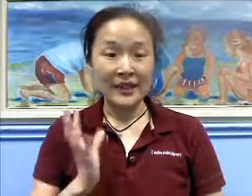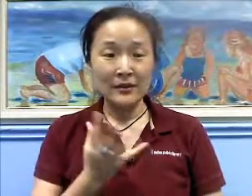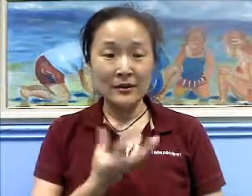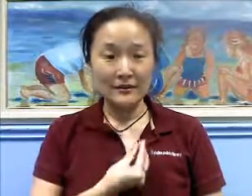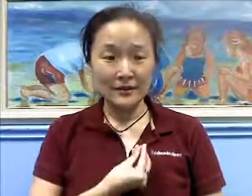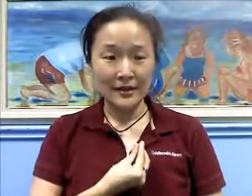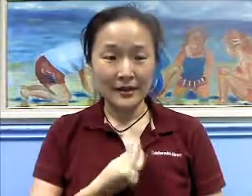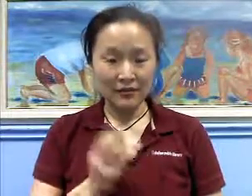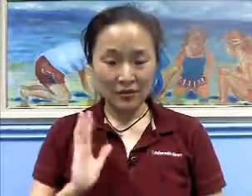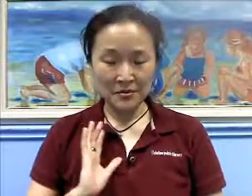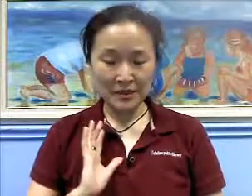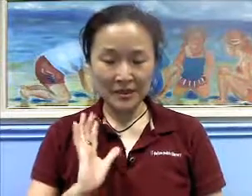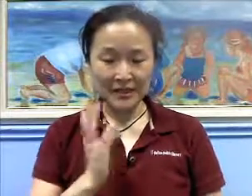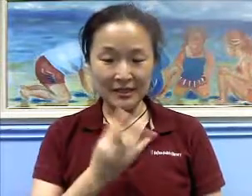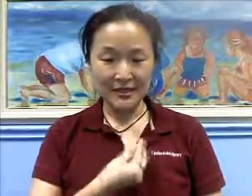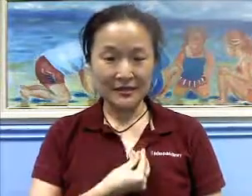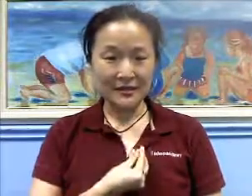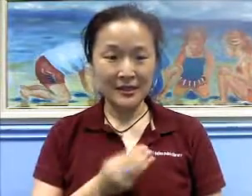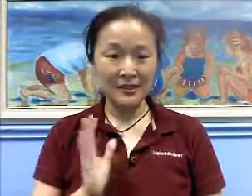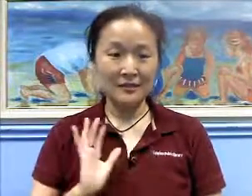flower over the chest, because you're